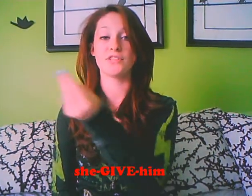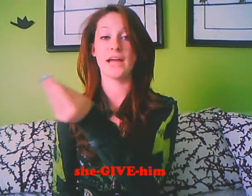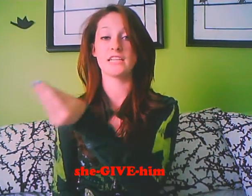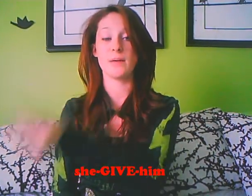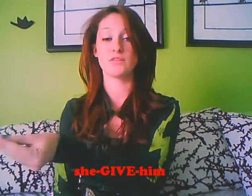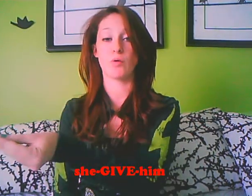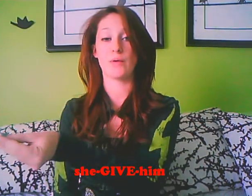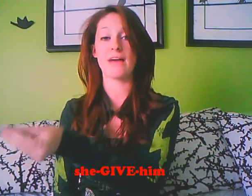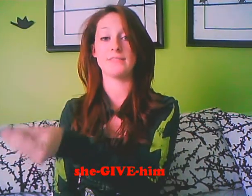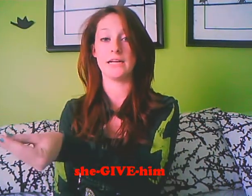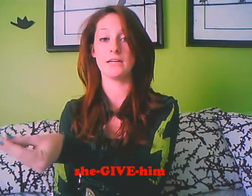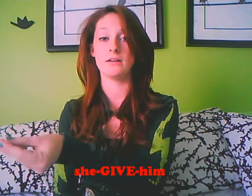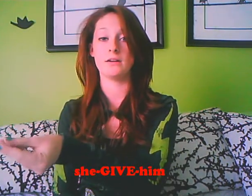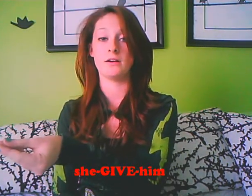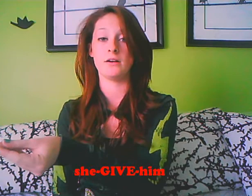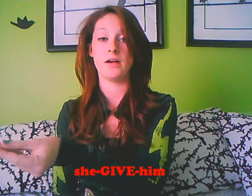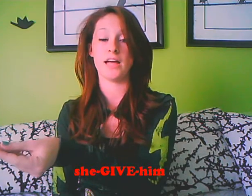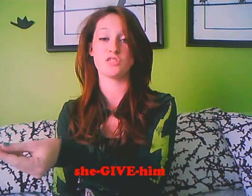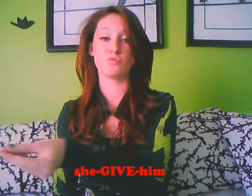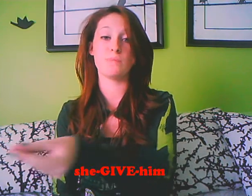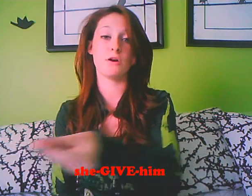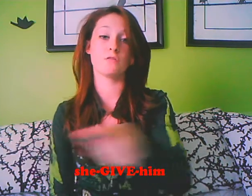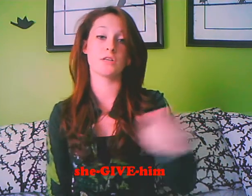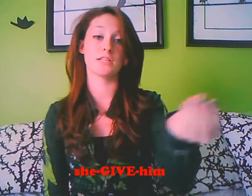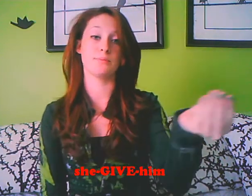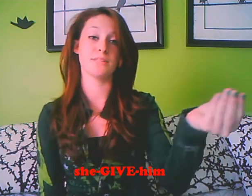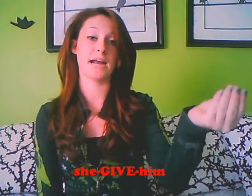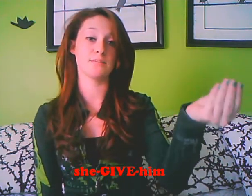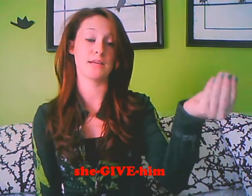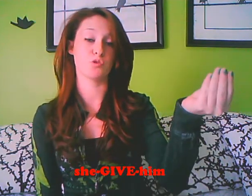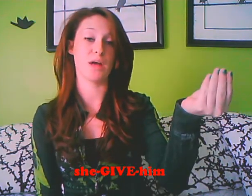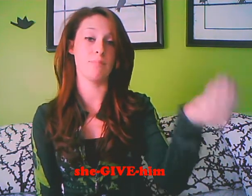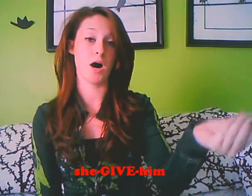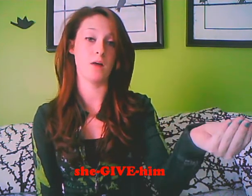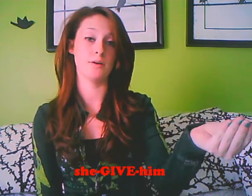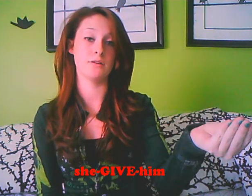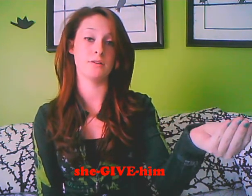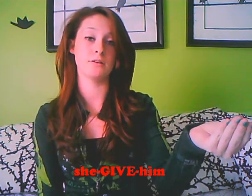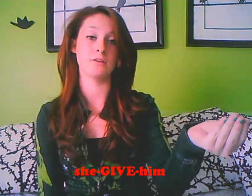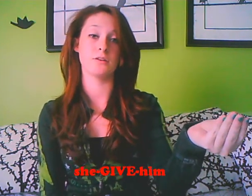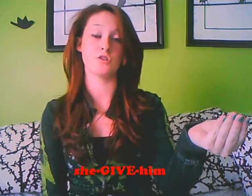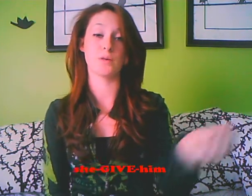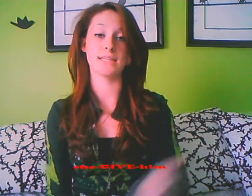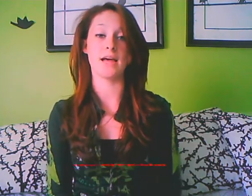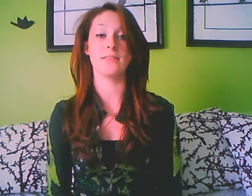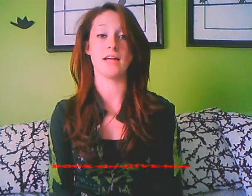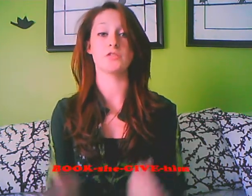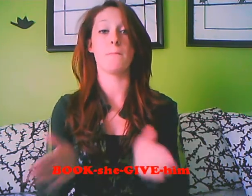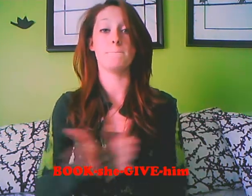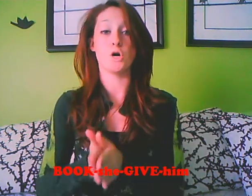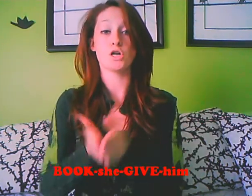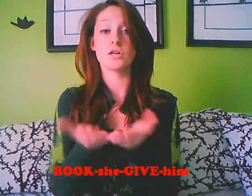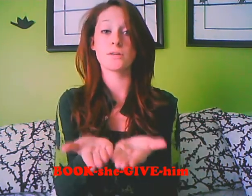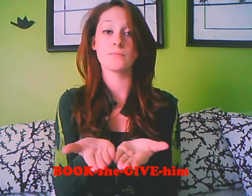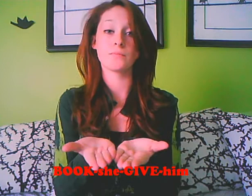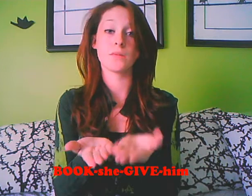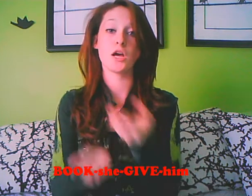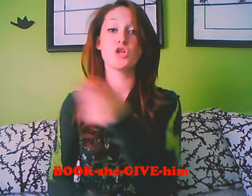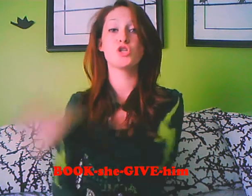signing space where we have Lynn and sweep it over to the signing space where we have Bob. So once again, that's book,